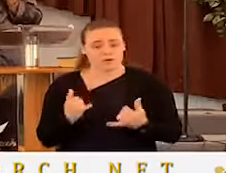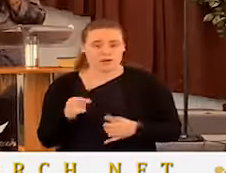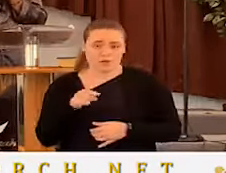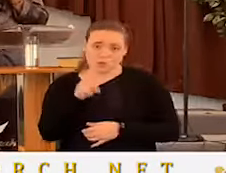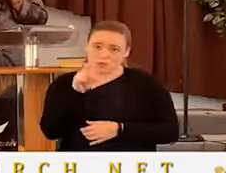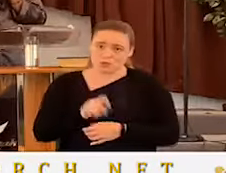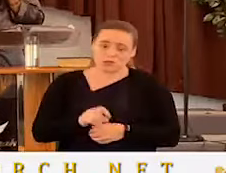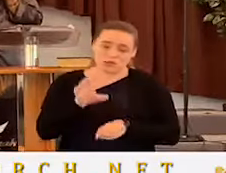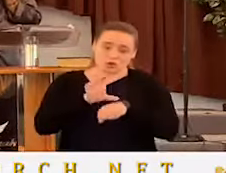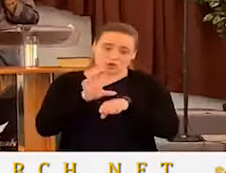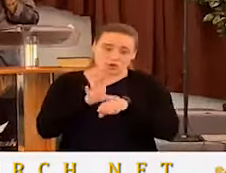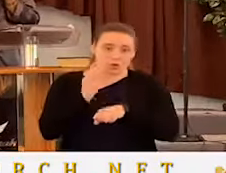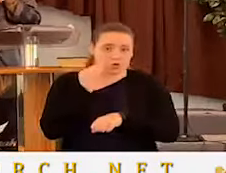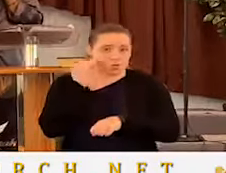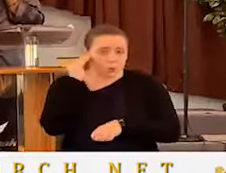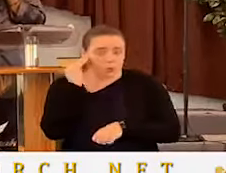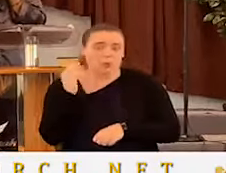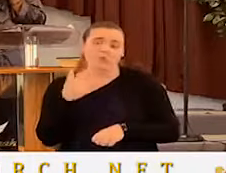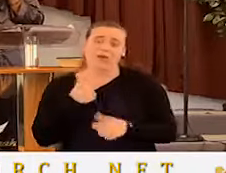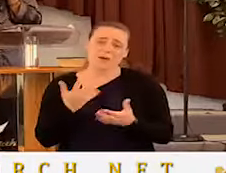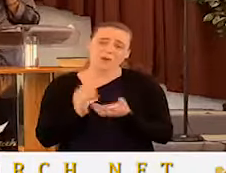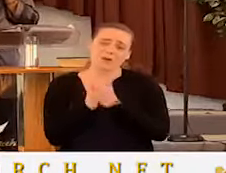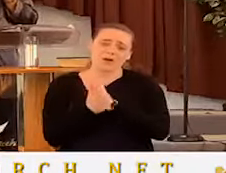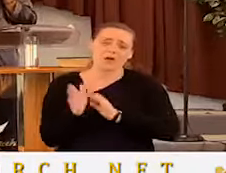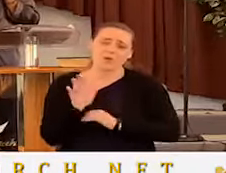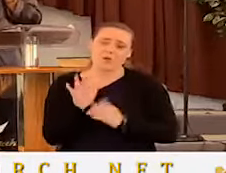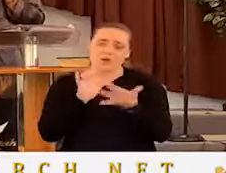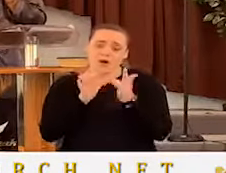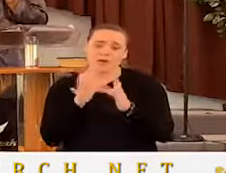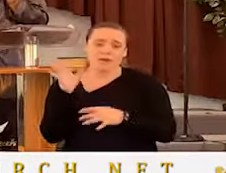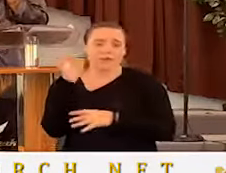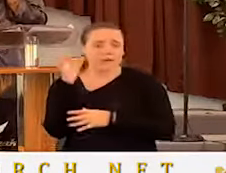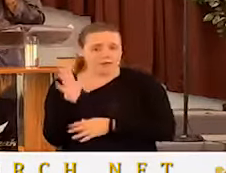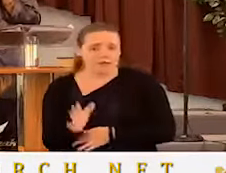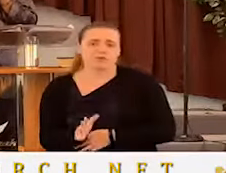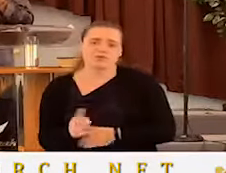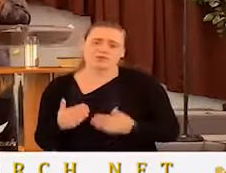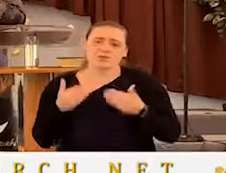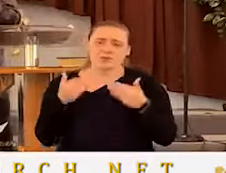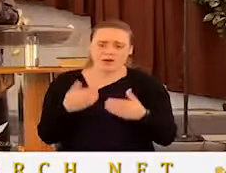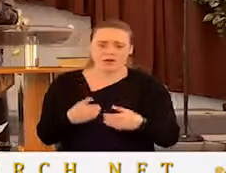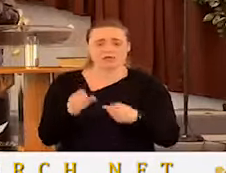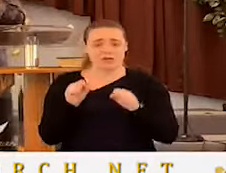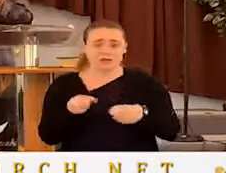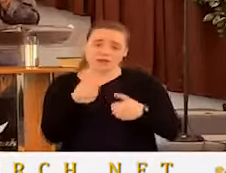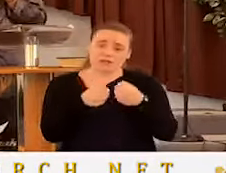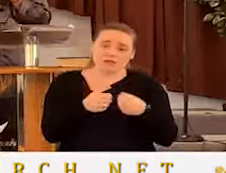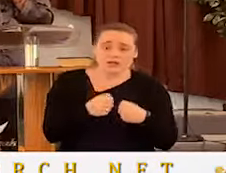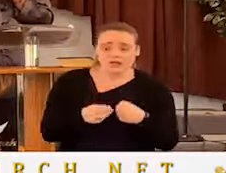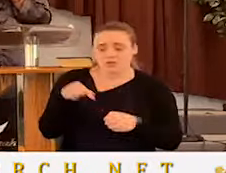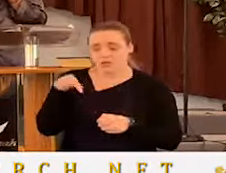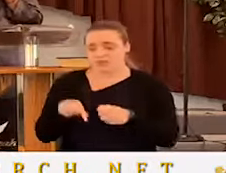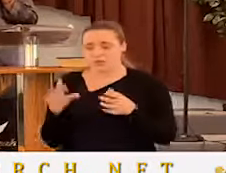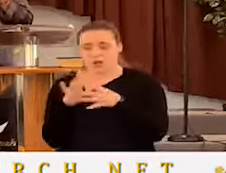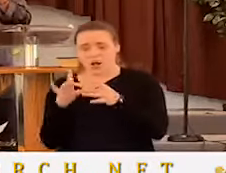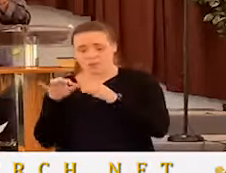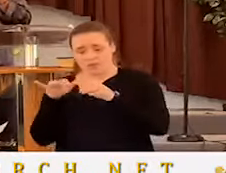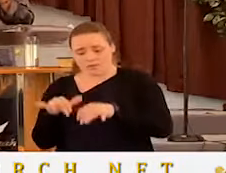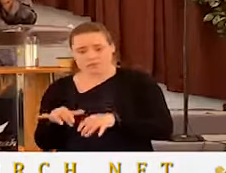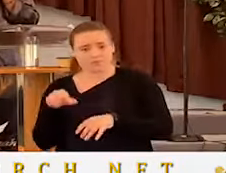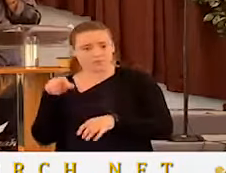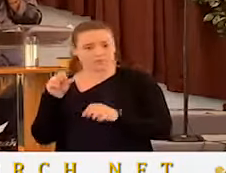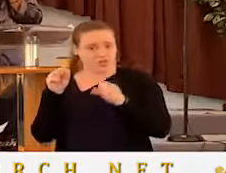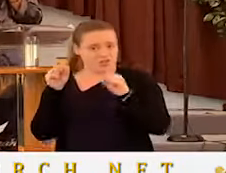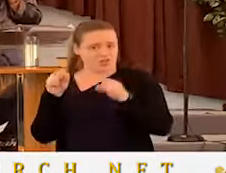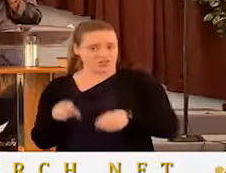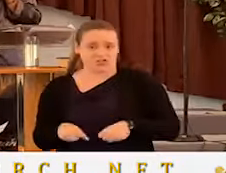be your virtual pastor. I want you to connect with us and say, I want to be your online member. You can text it. You can put it in the comment section, whatever. I need your name